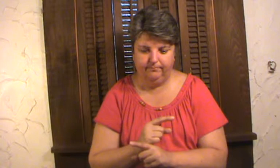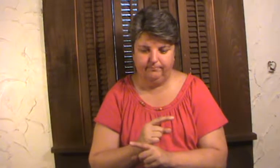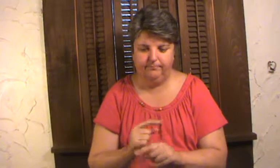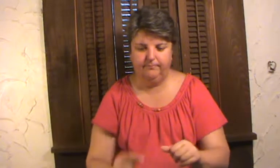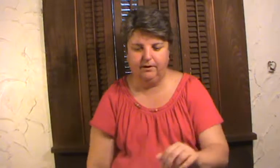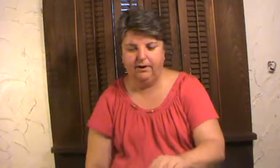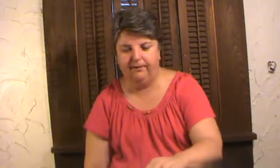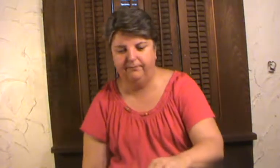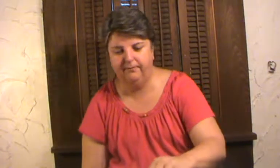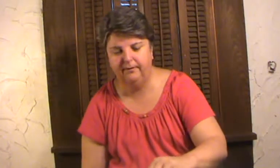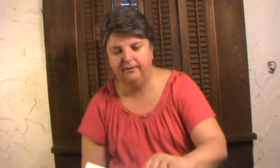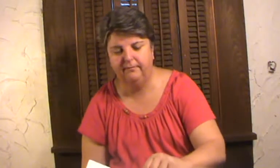Okay.